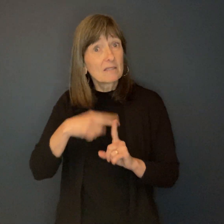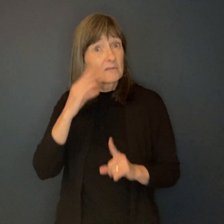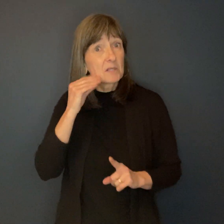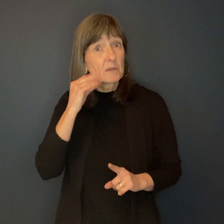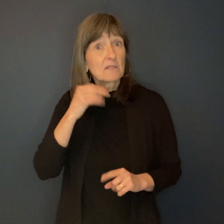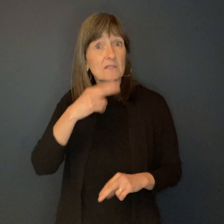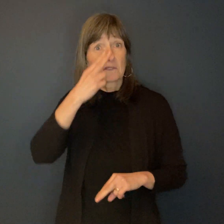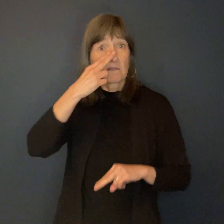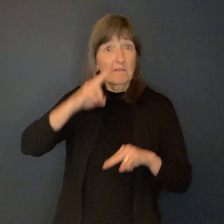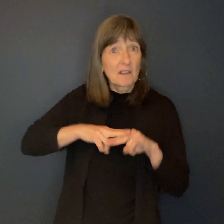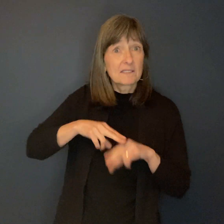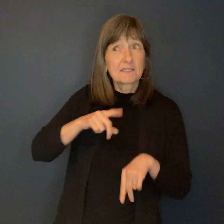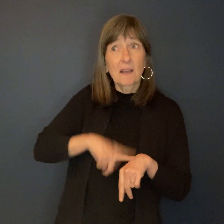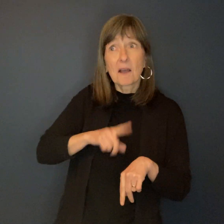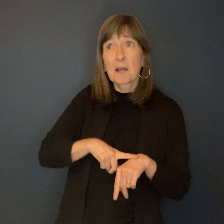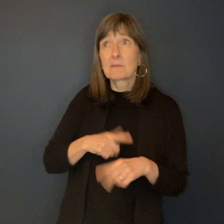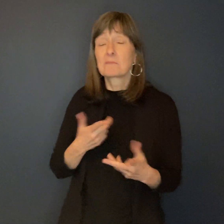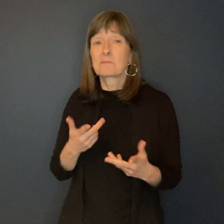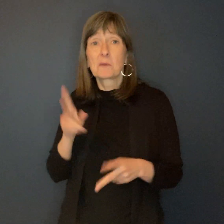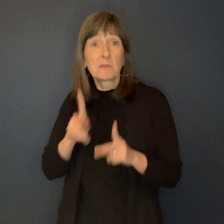times, fun people that you might want to share?